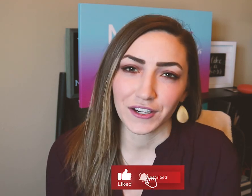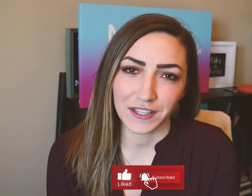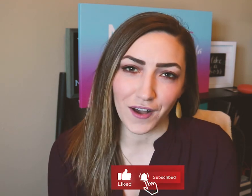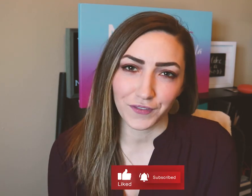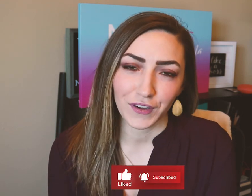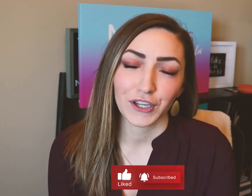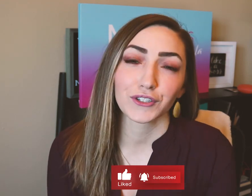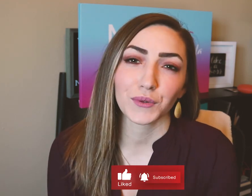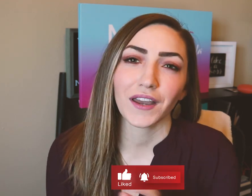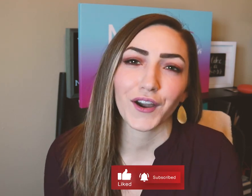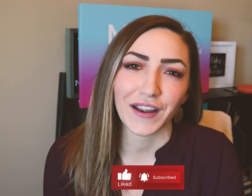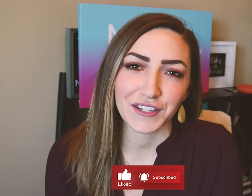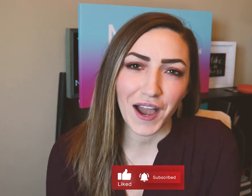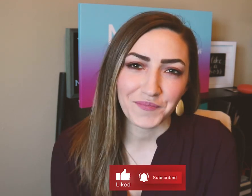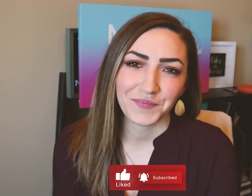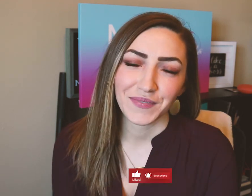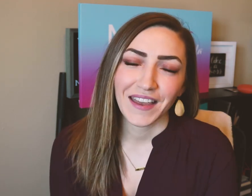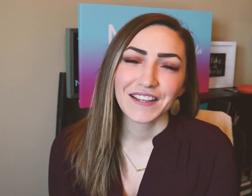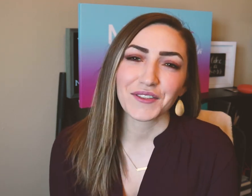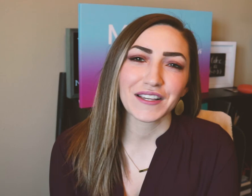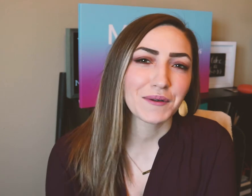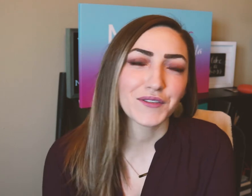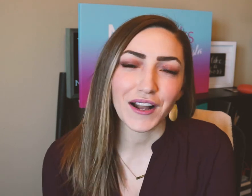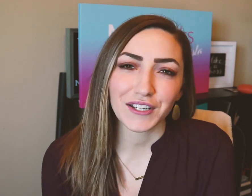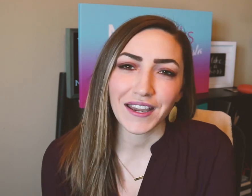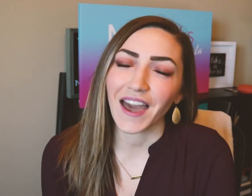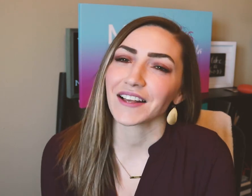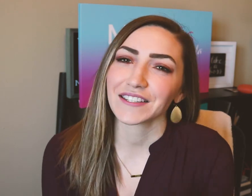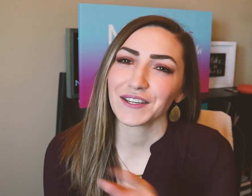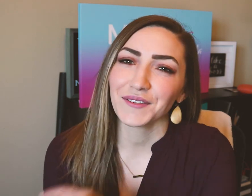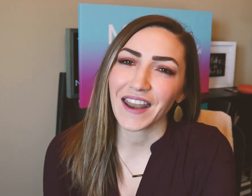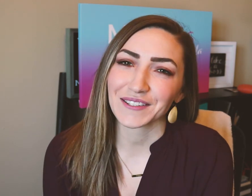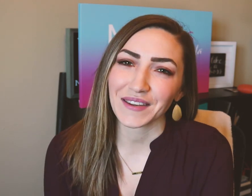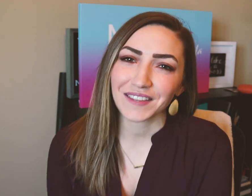yourself, you're doing a great job. So thanks so much for watching, and I'll see you next week.